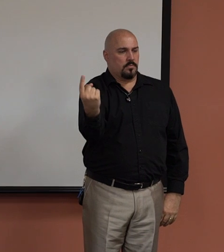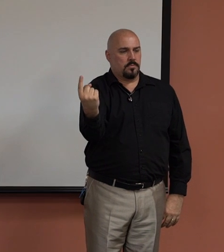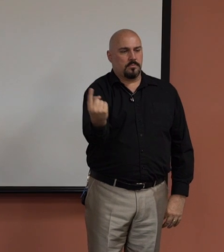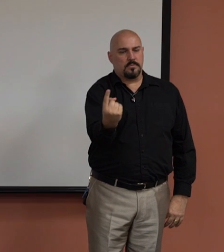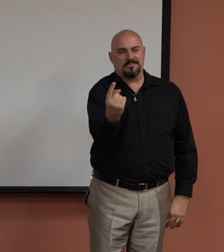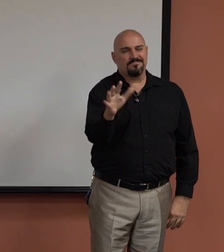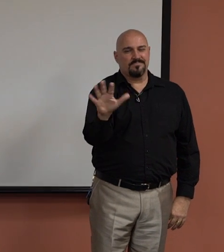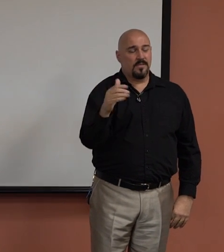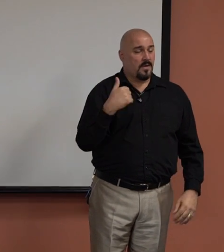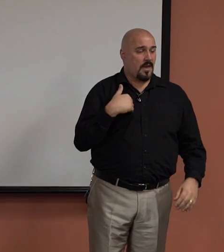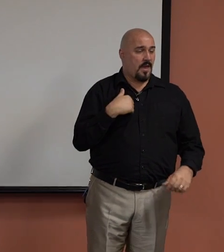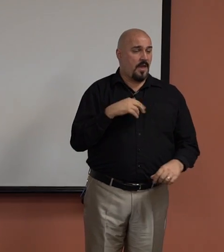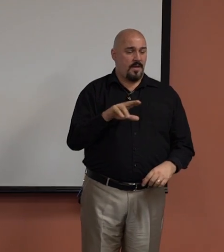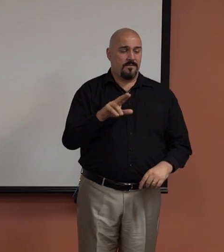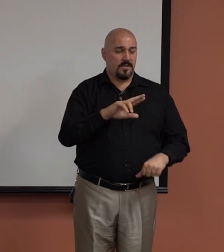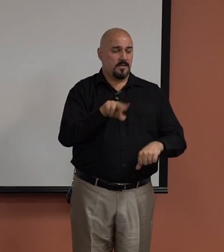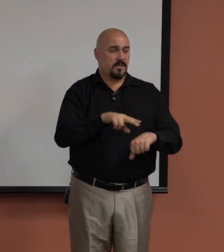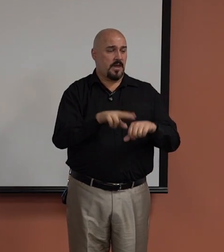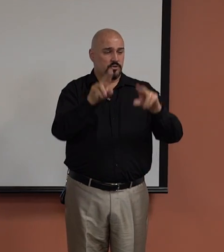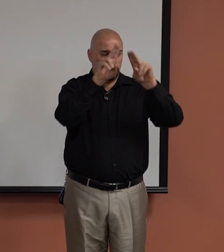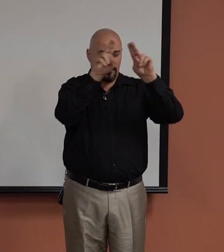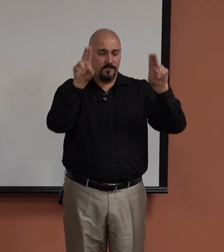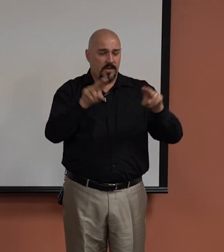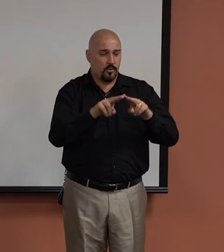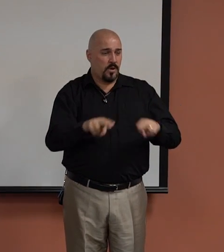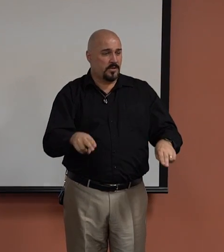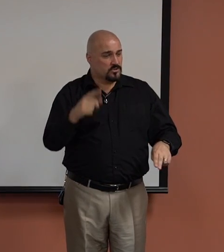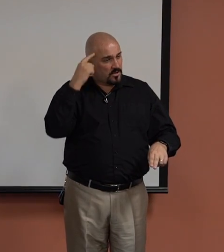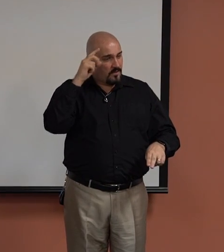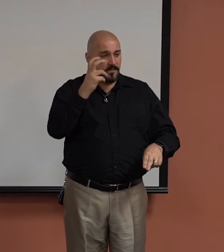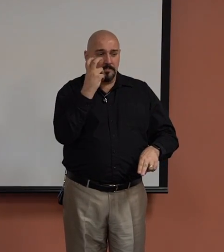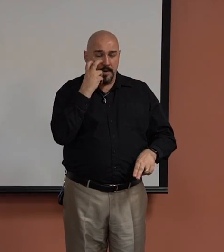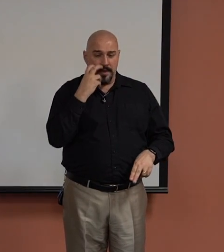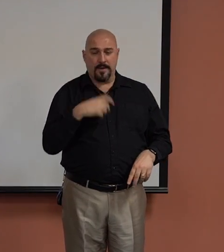Blind, there's the American Council of the Blind, both of them have